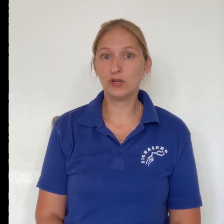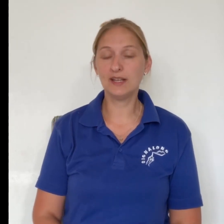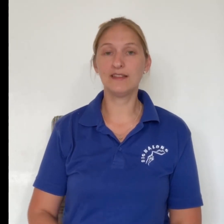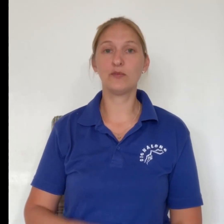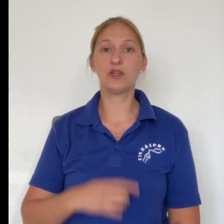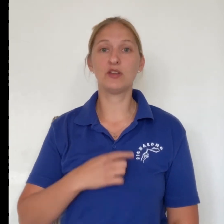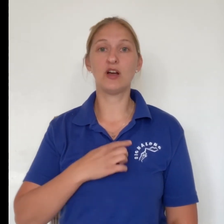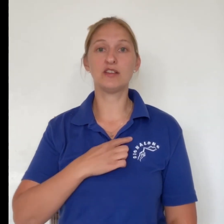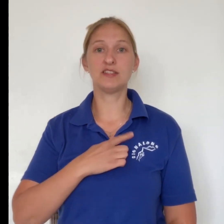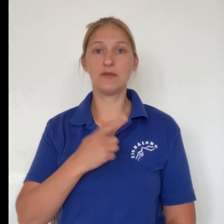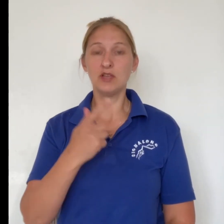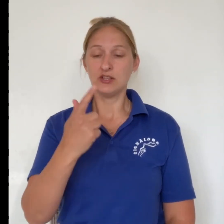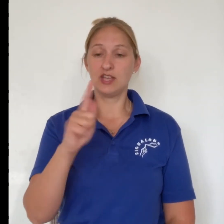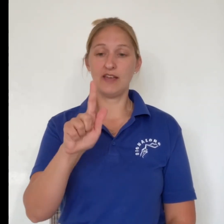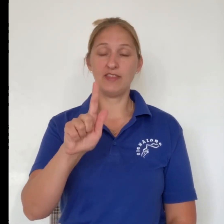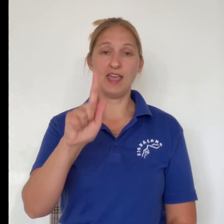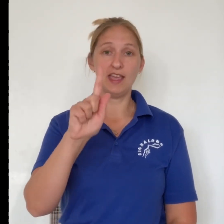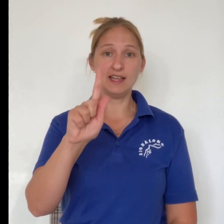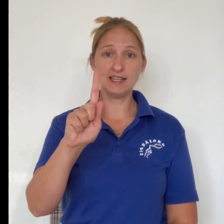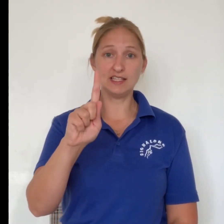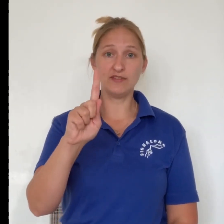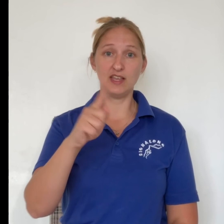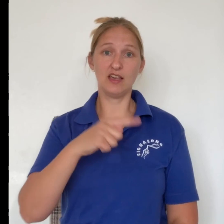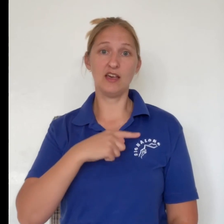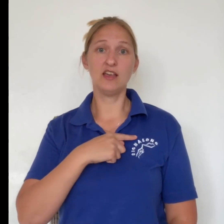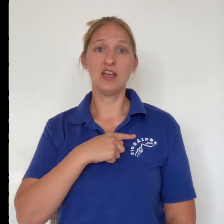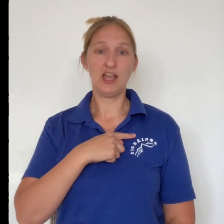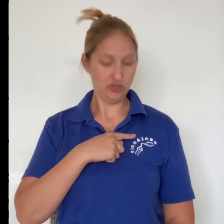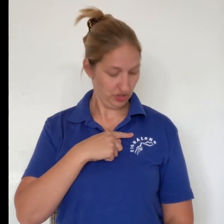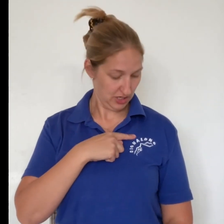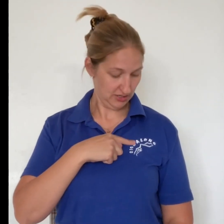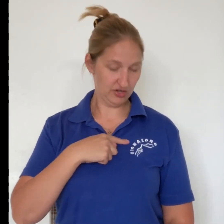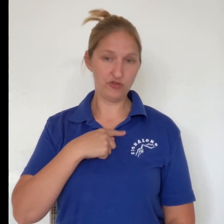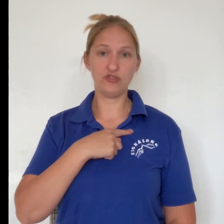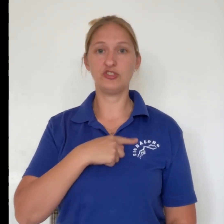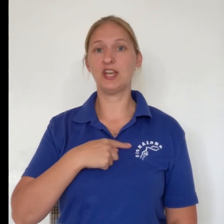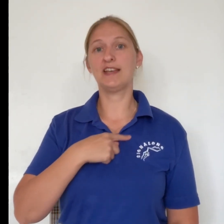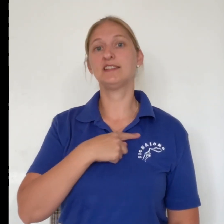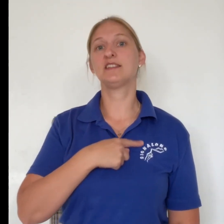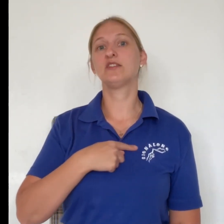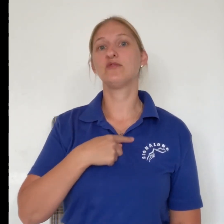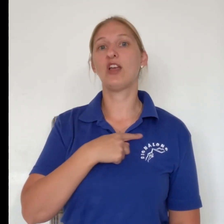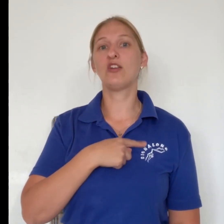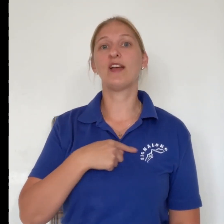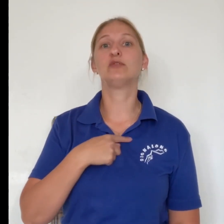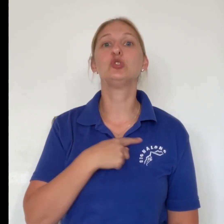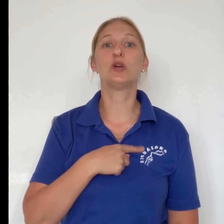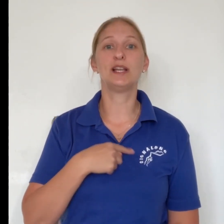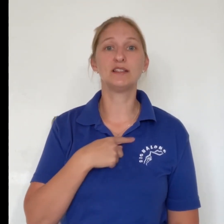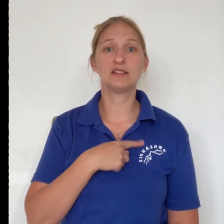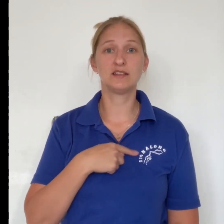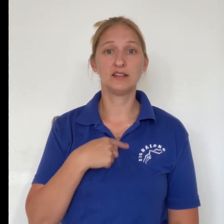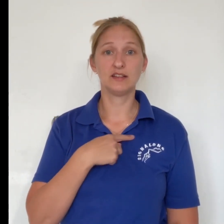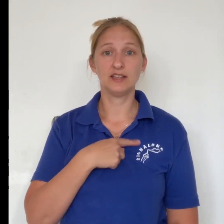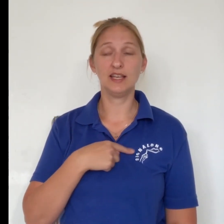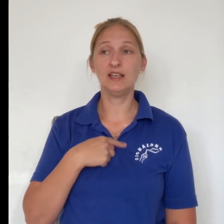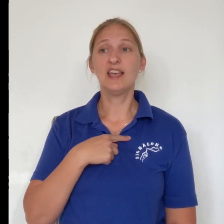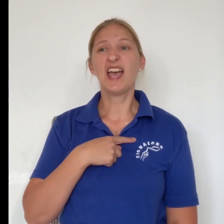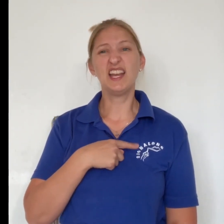toilet, we could ask them to have their index finger just on your chest, going around toilet, okay? And if they're